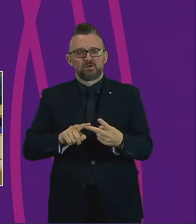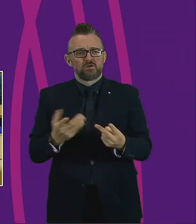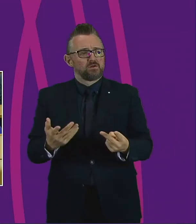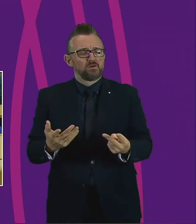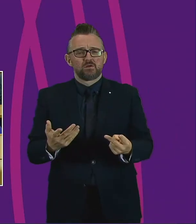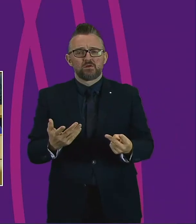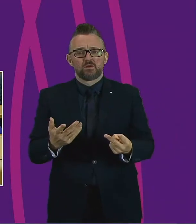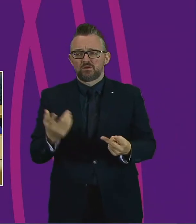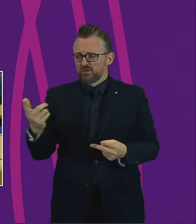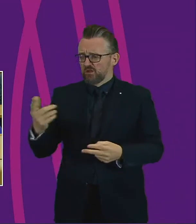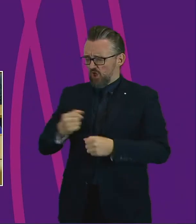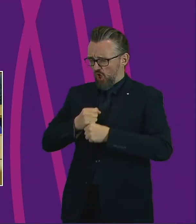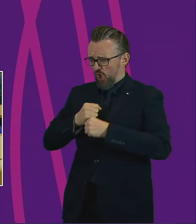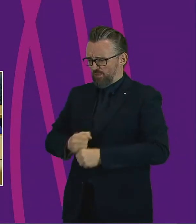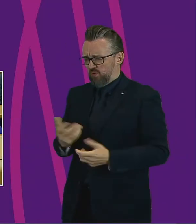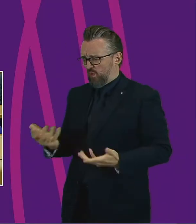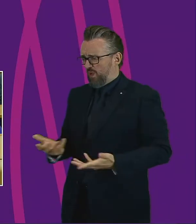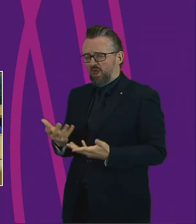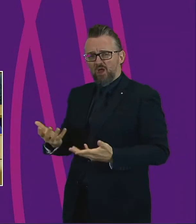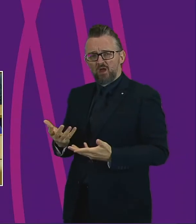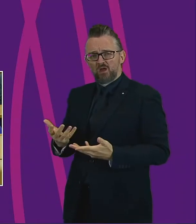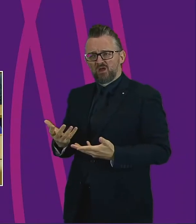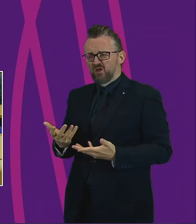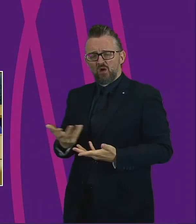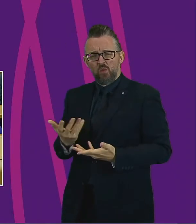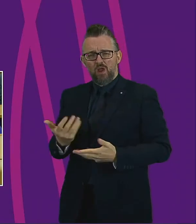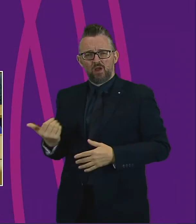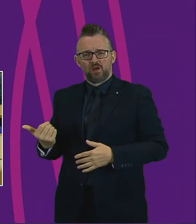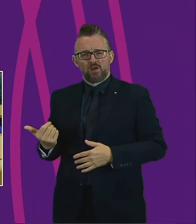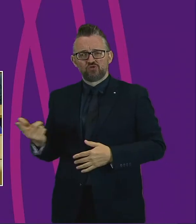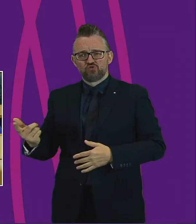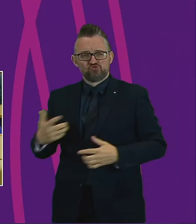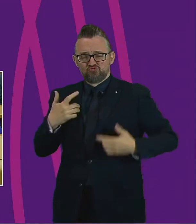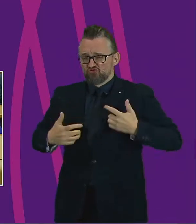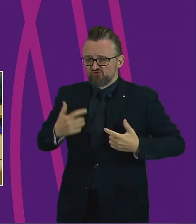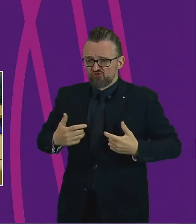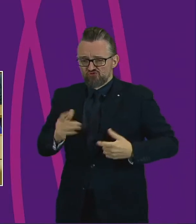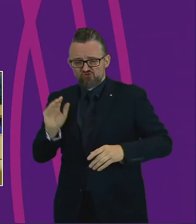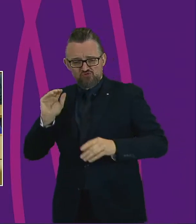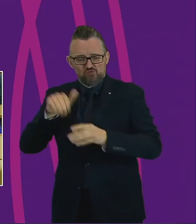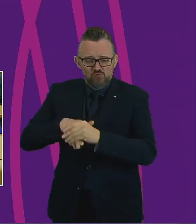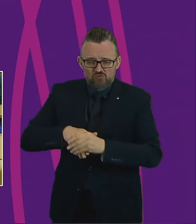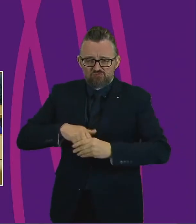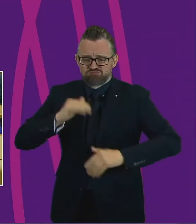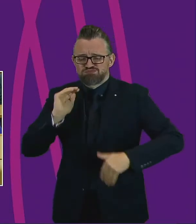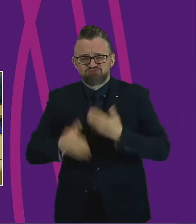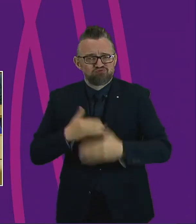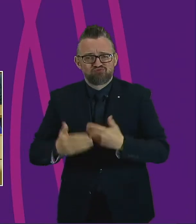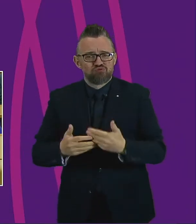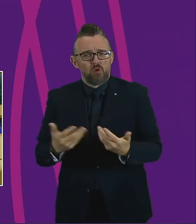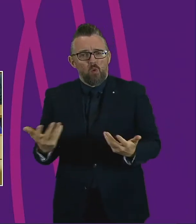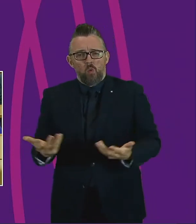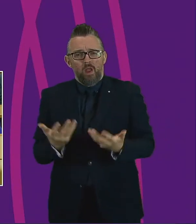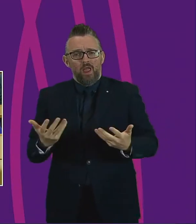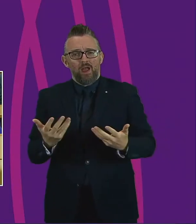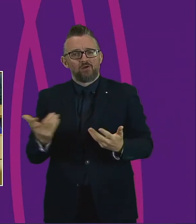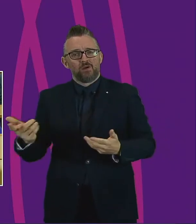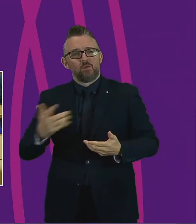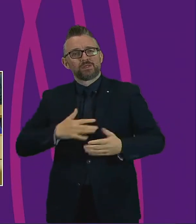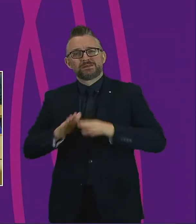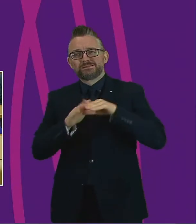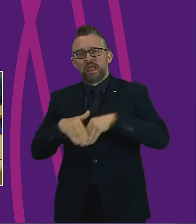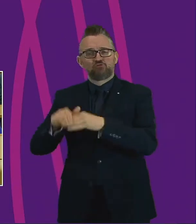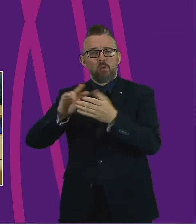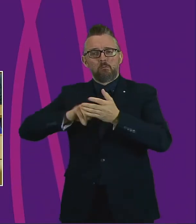is the commitment? Where is the energy? Where is the drive? Where is the conviction? Where is the national plan and the